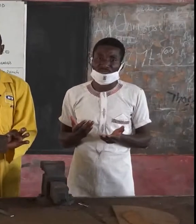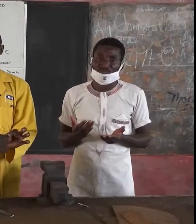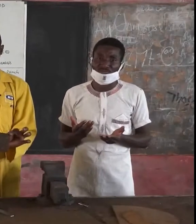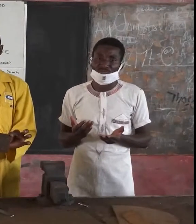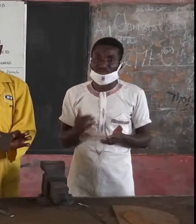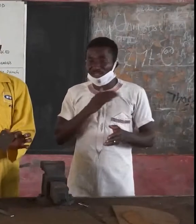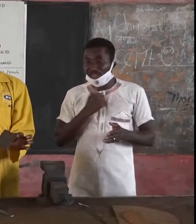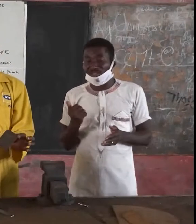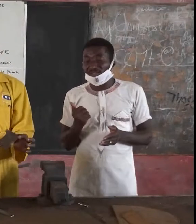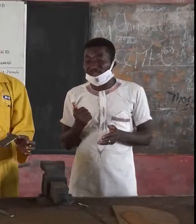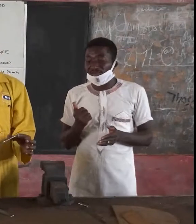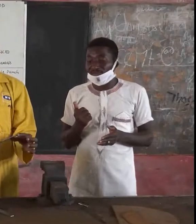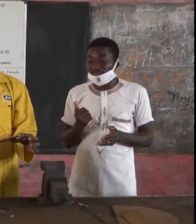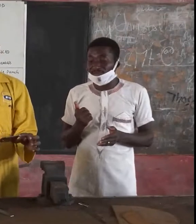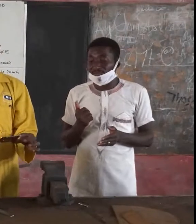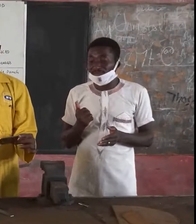And